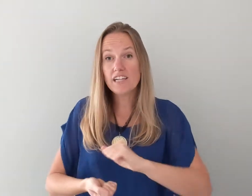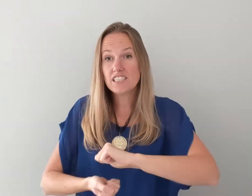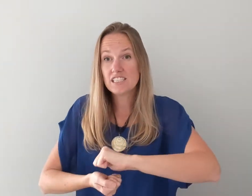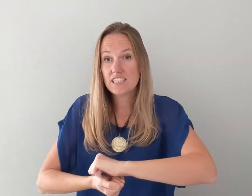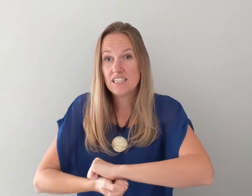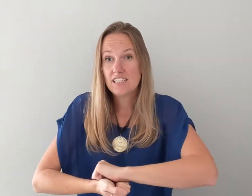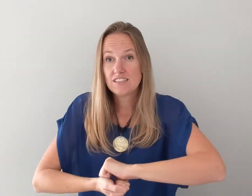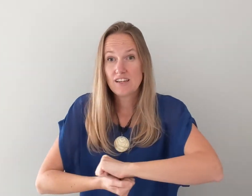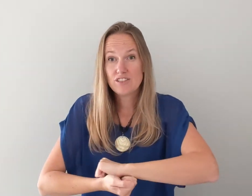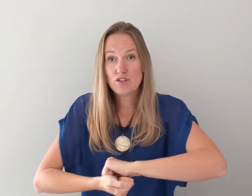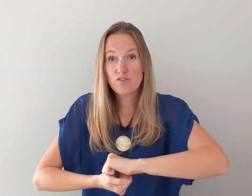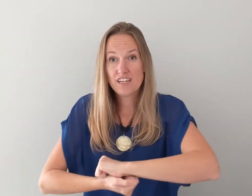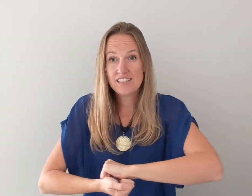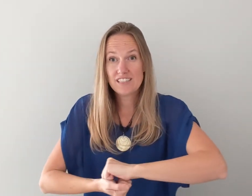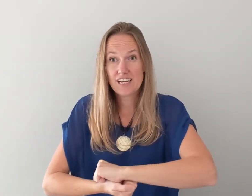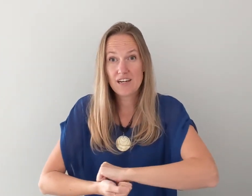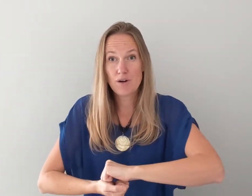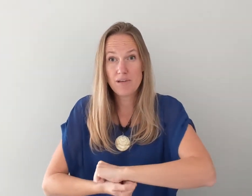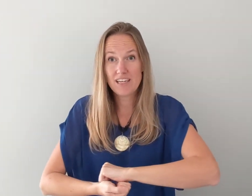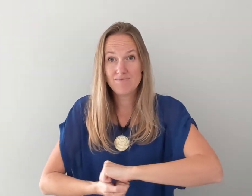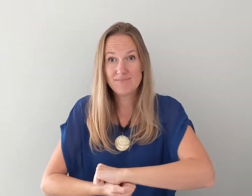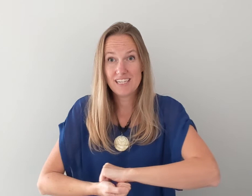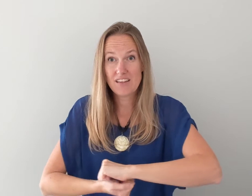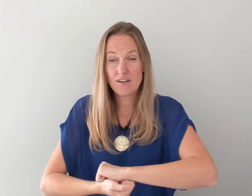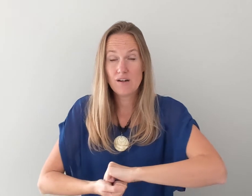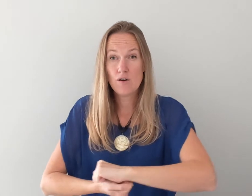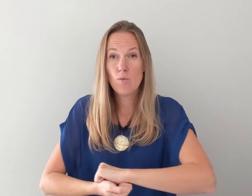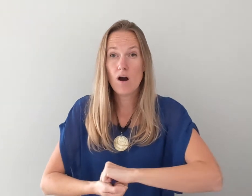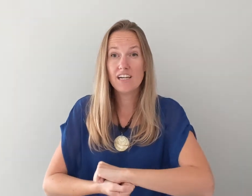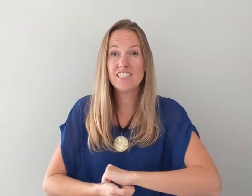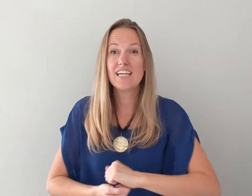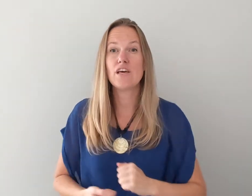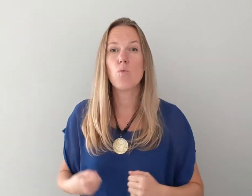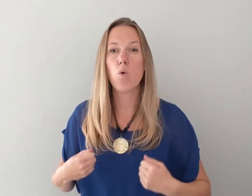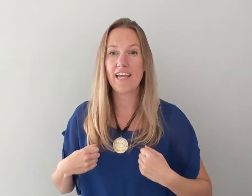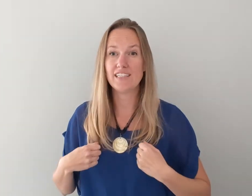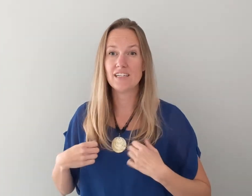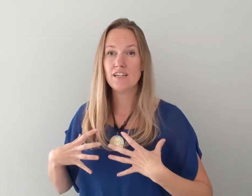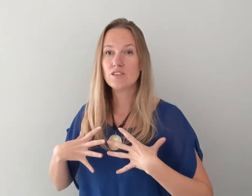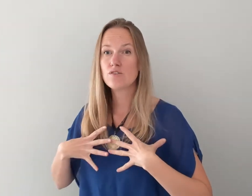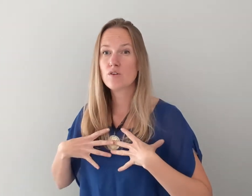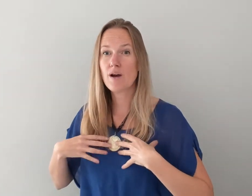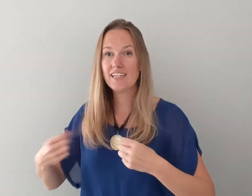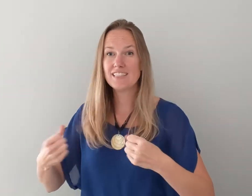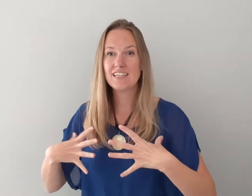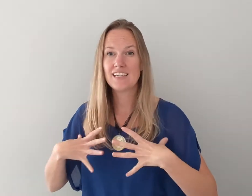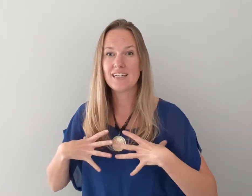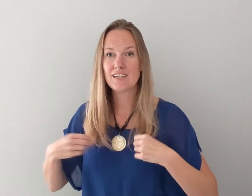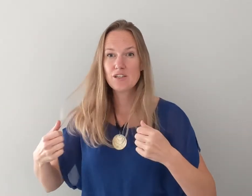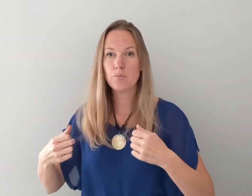washed. So you have 2 fists and you're kind of rubbing it together. Washed, and then white. So for white, you pull